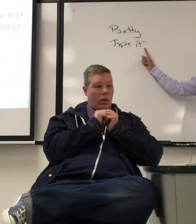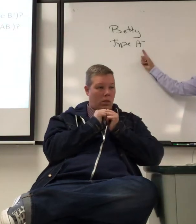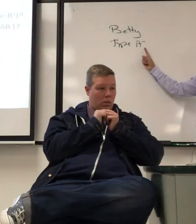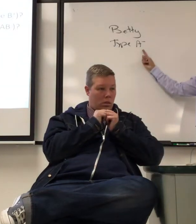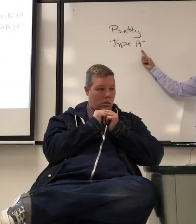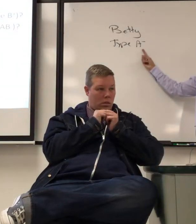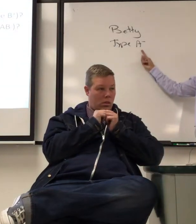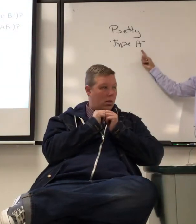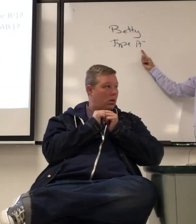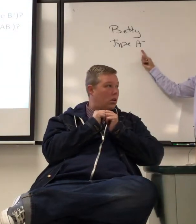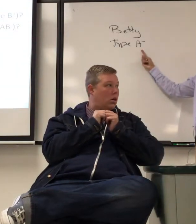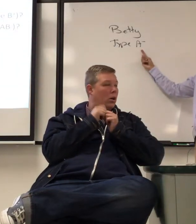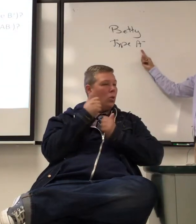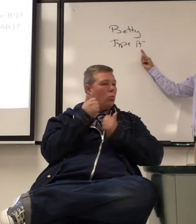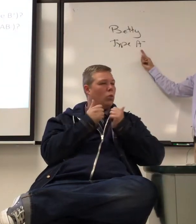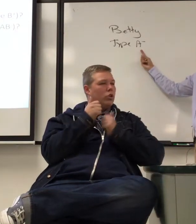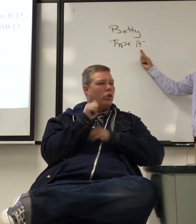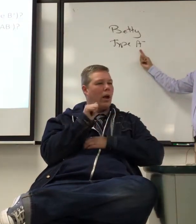What antigen is present in Betty?